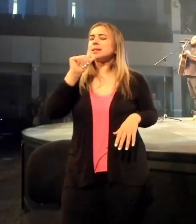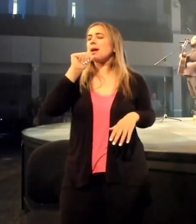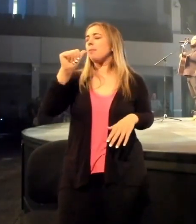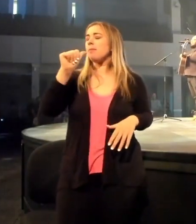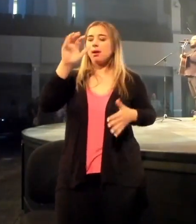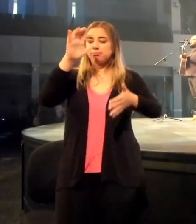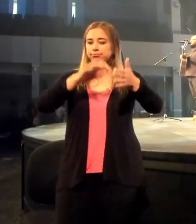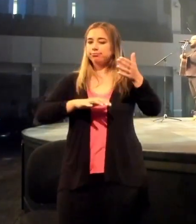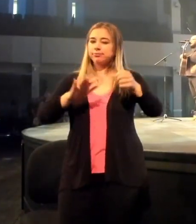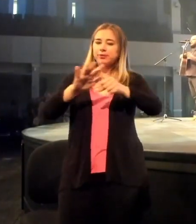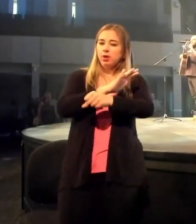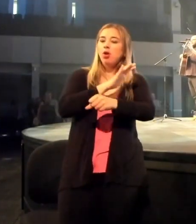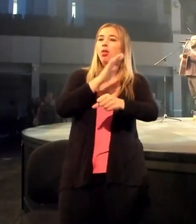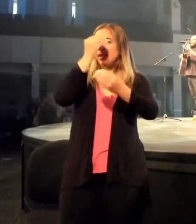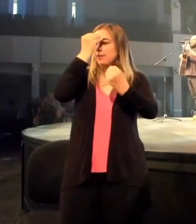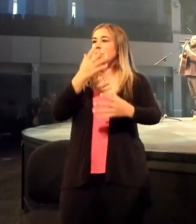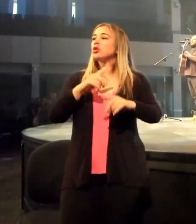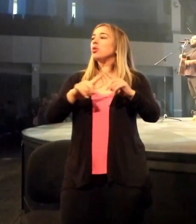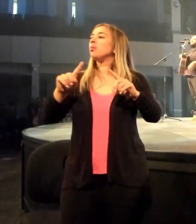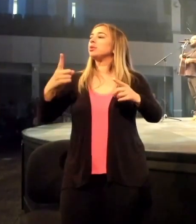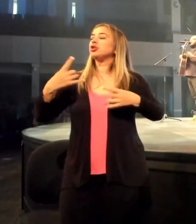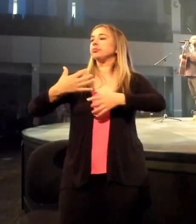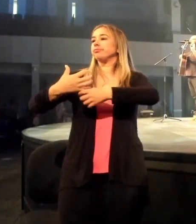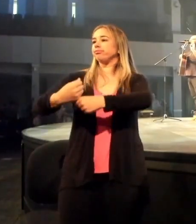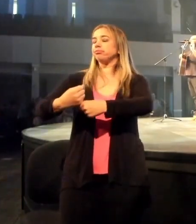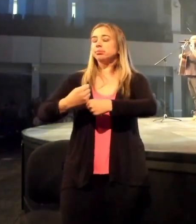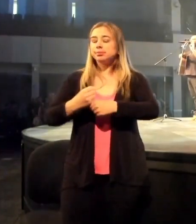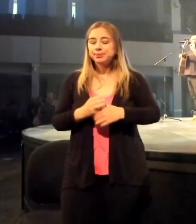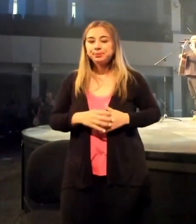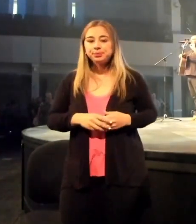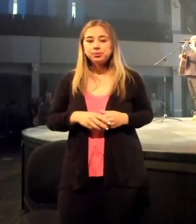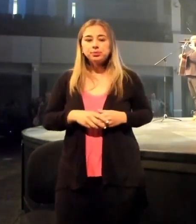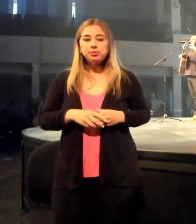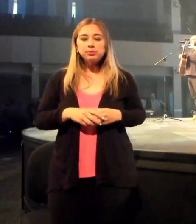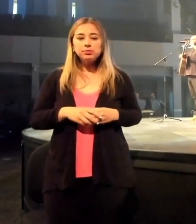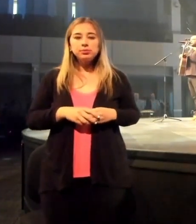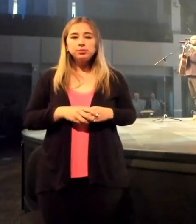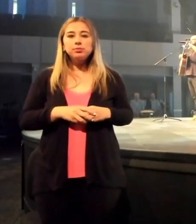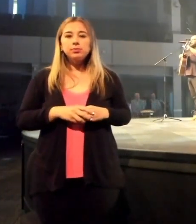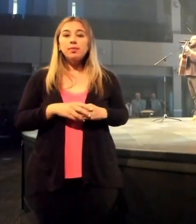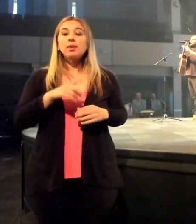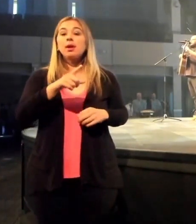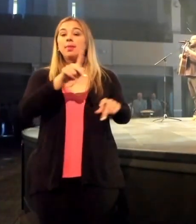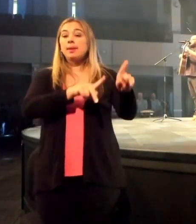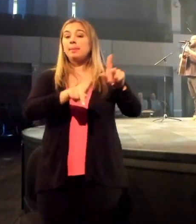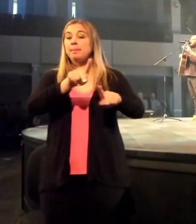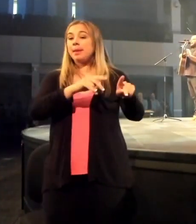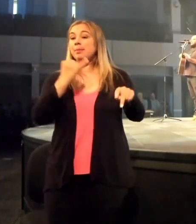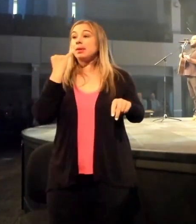whole detail of it, but I'll just give you a little rundown of it. So the